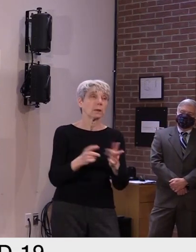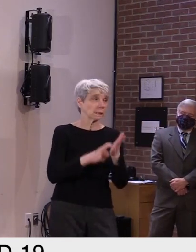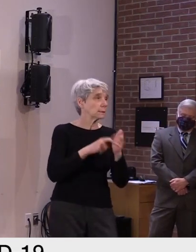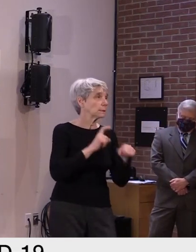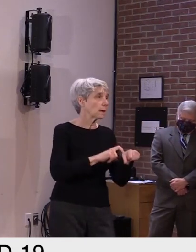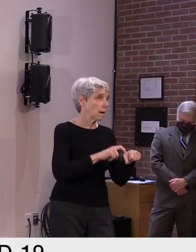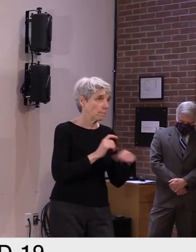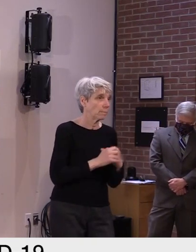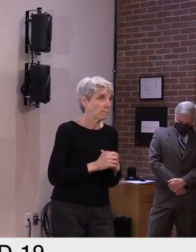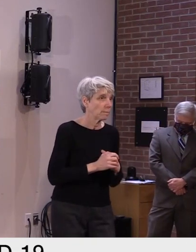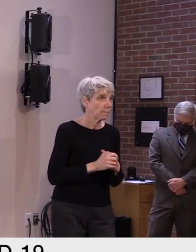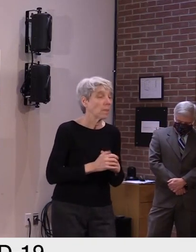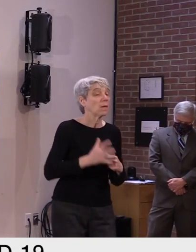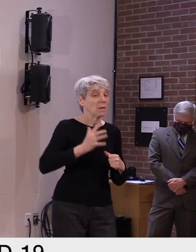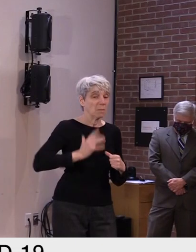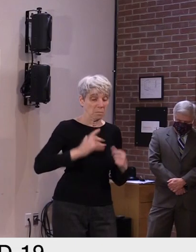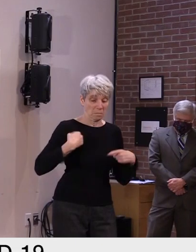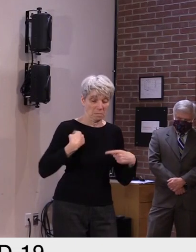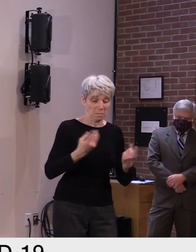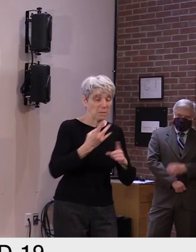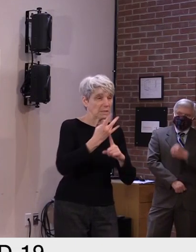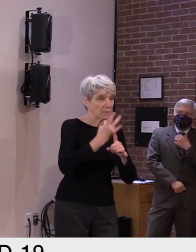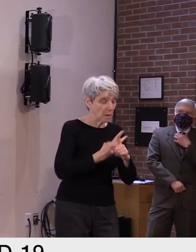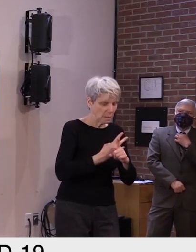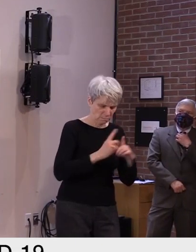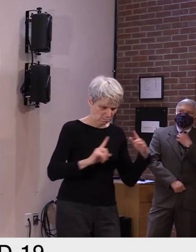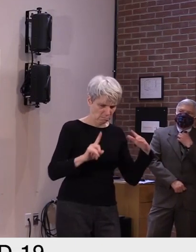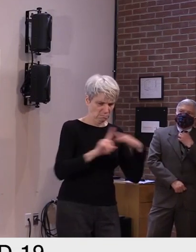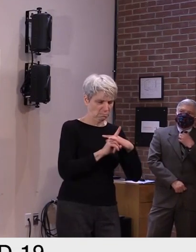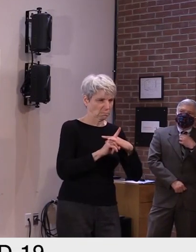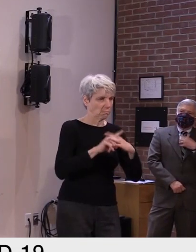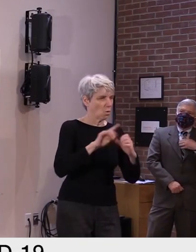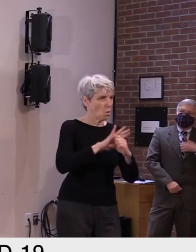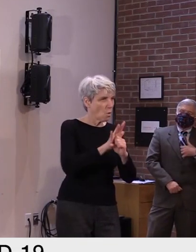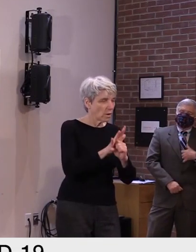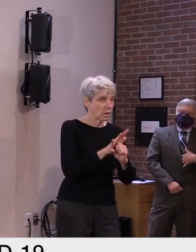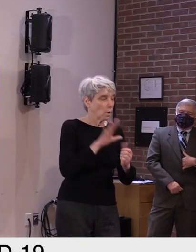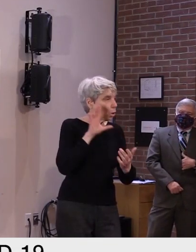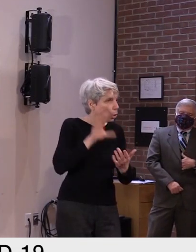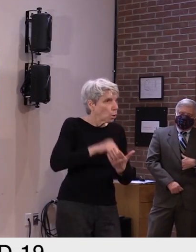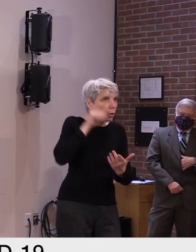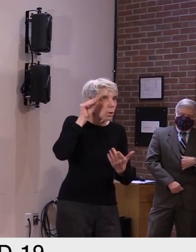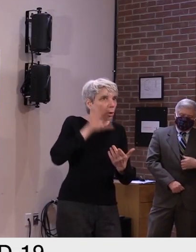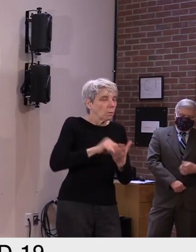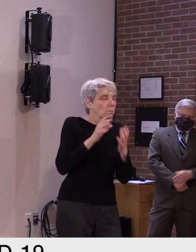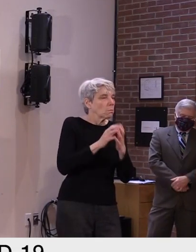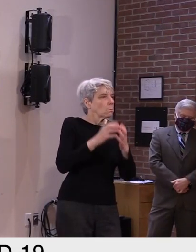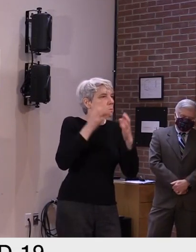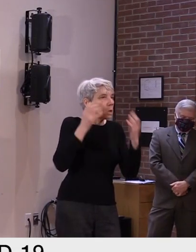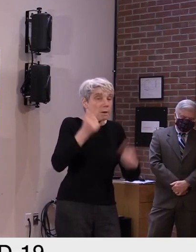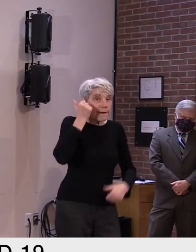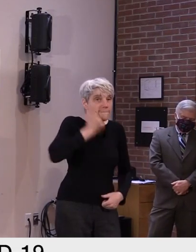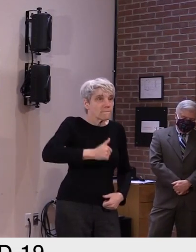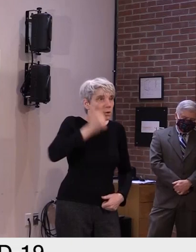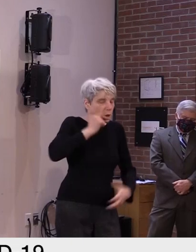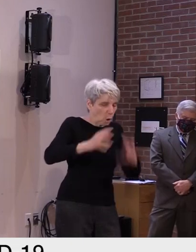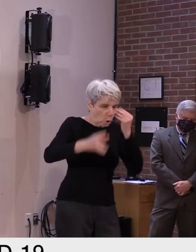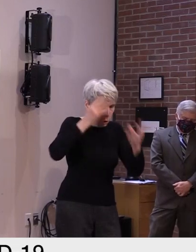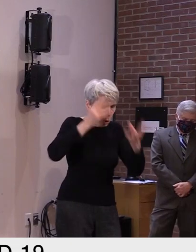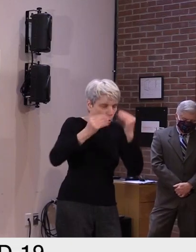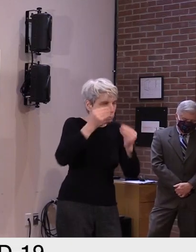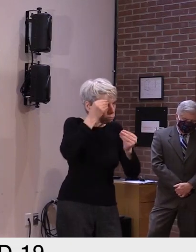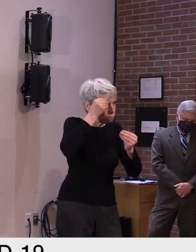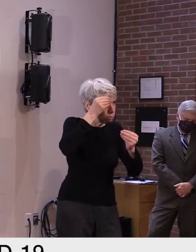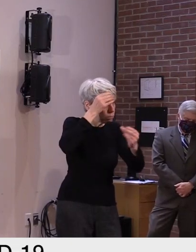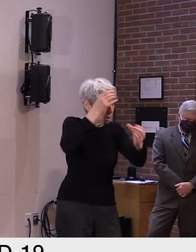first appeared, we've learned a lot about it, probably something new nearly every day. The virus, new to